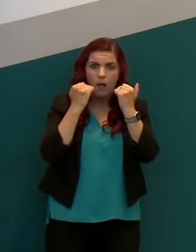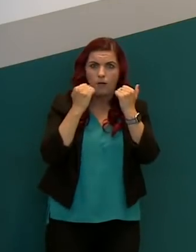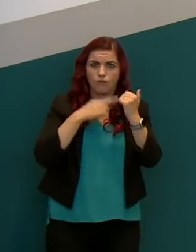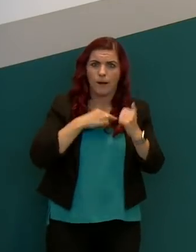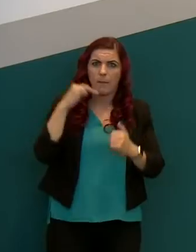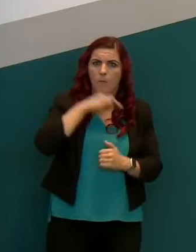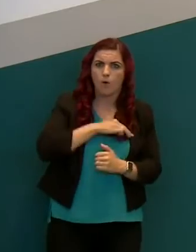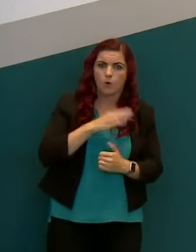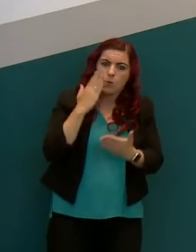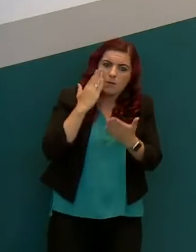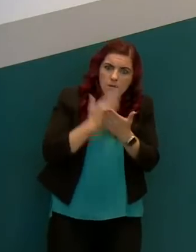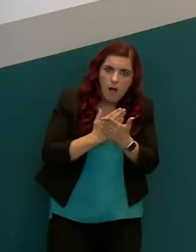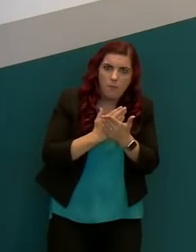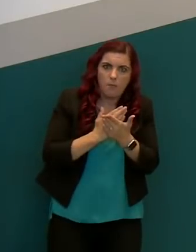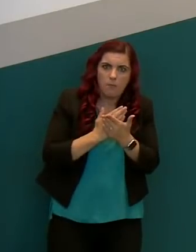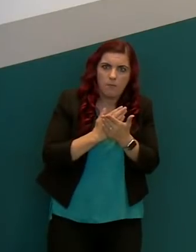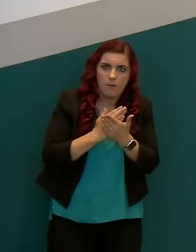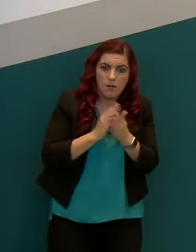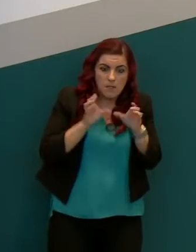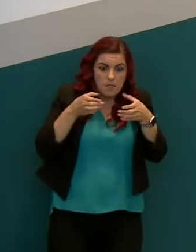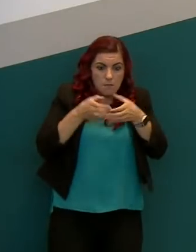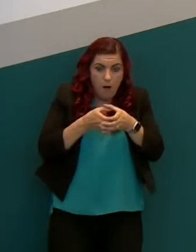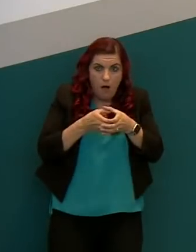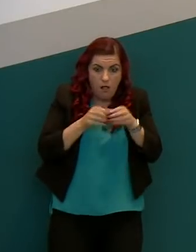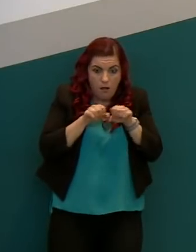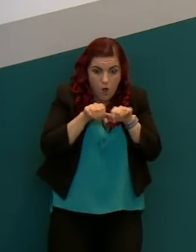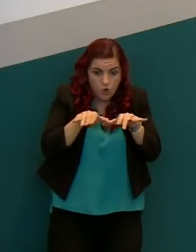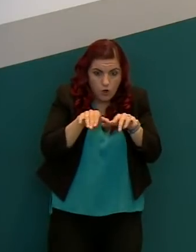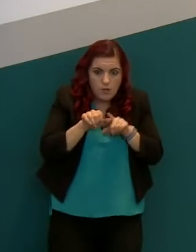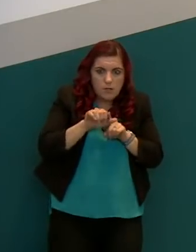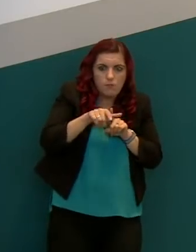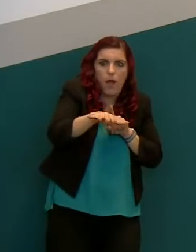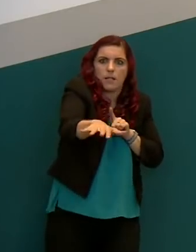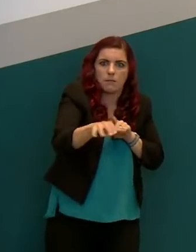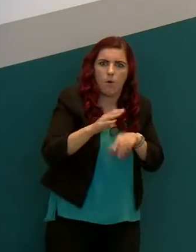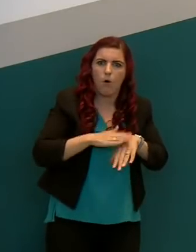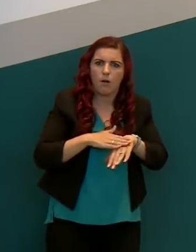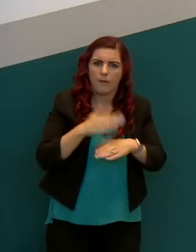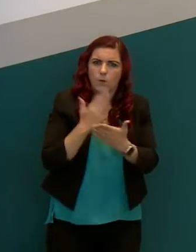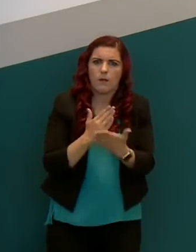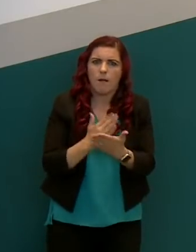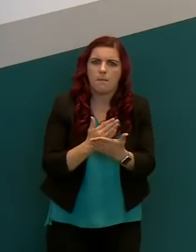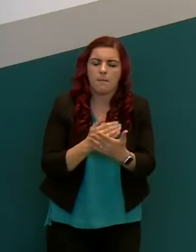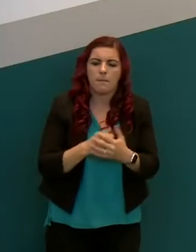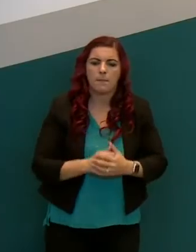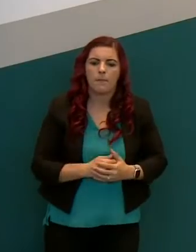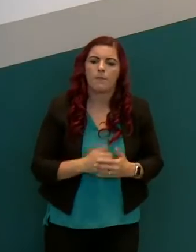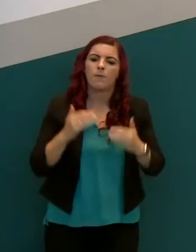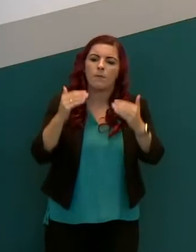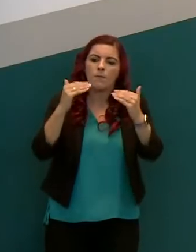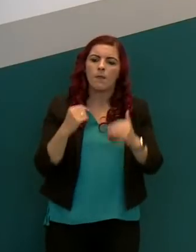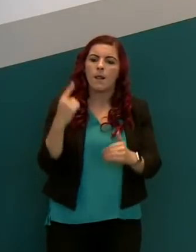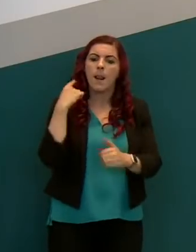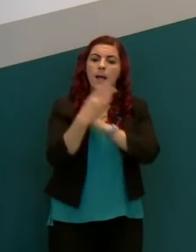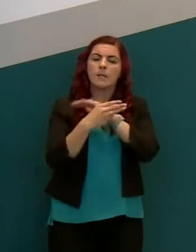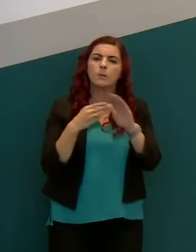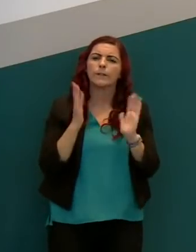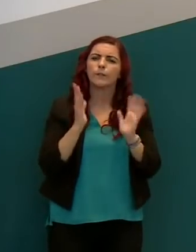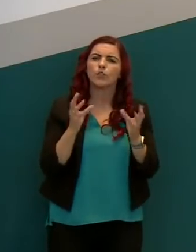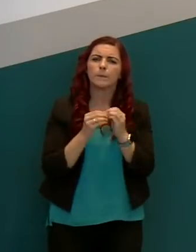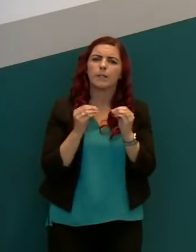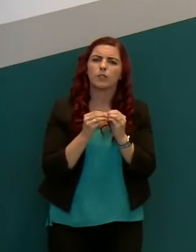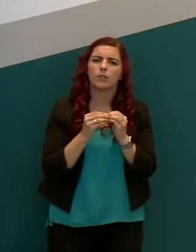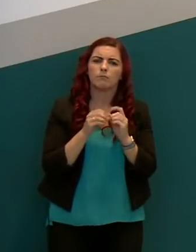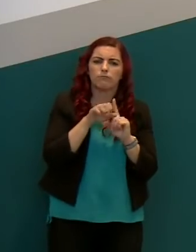those smaller clusters really need to be reinforced. Finally then, last week we reported the reproduction